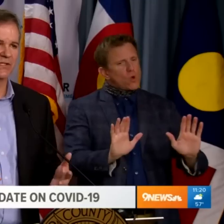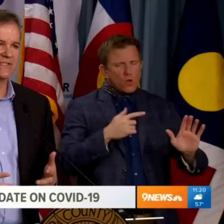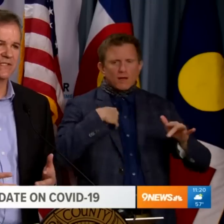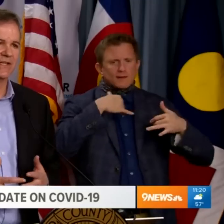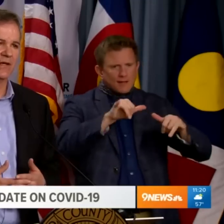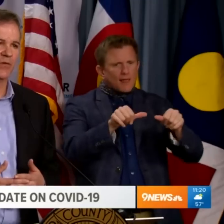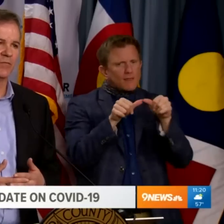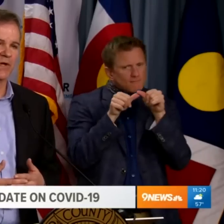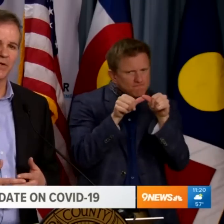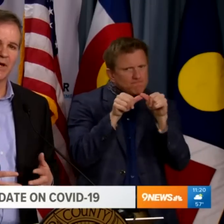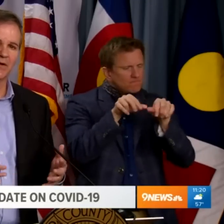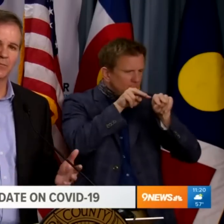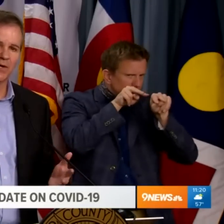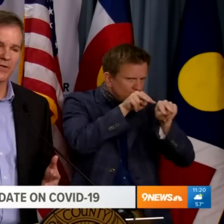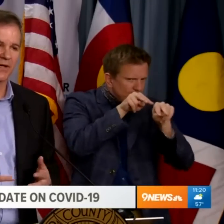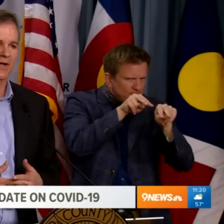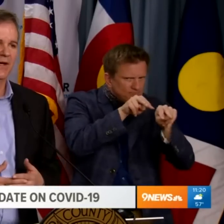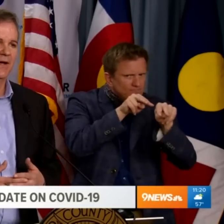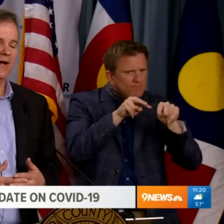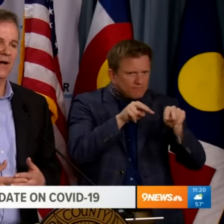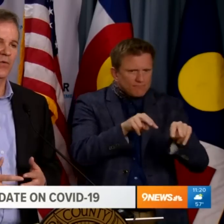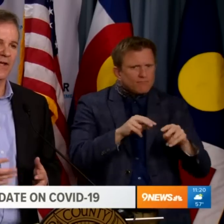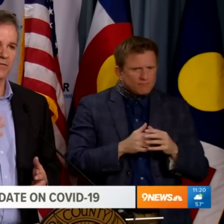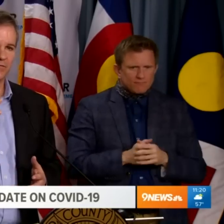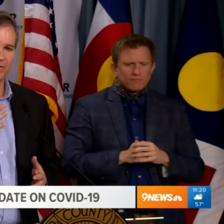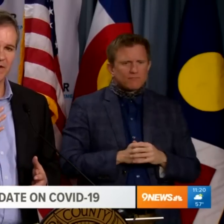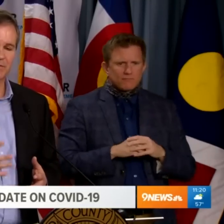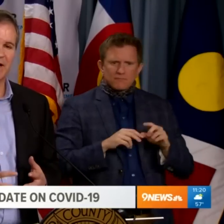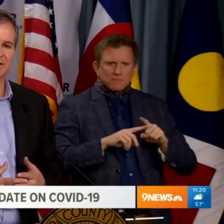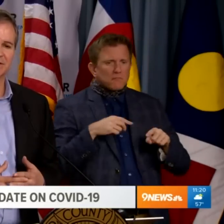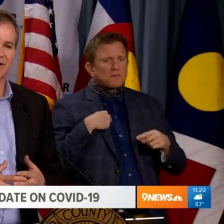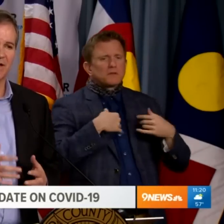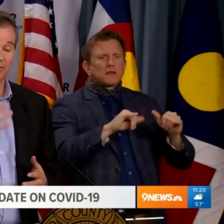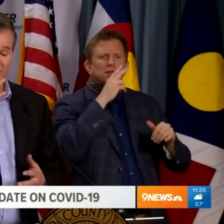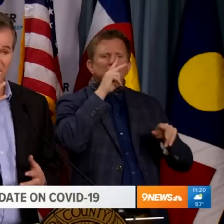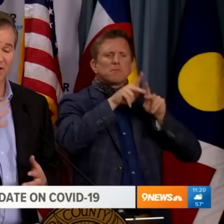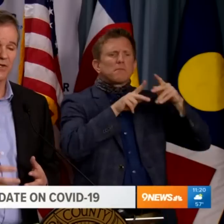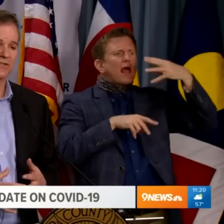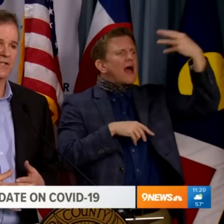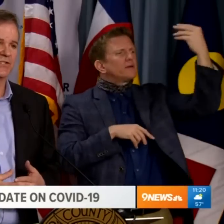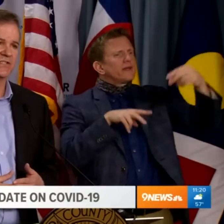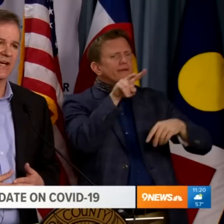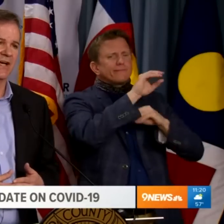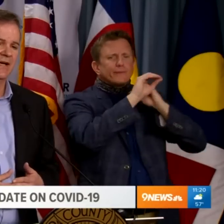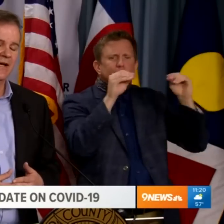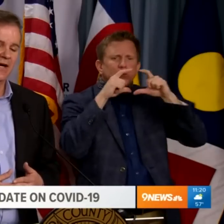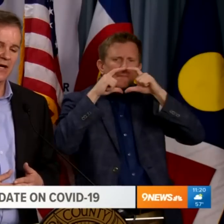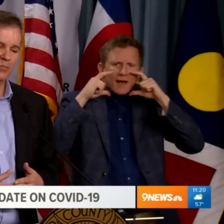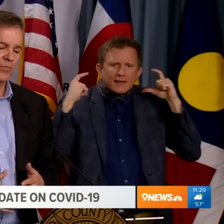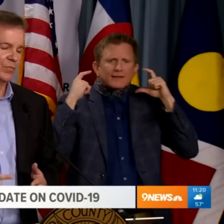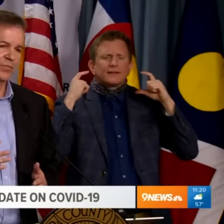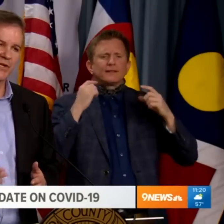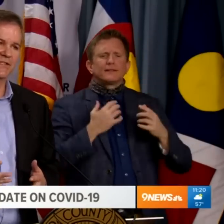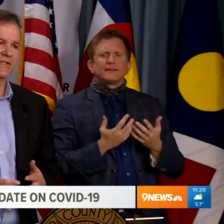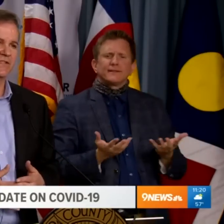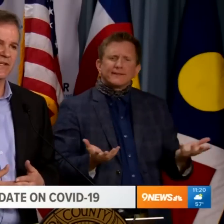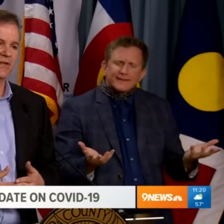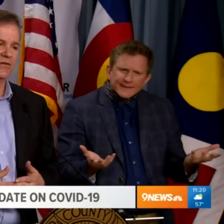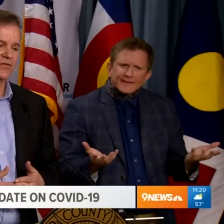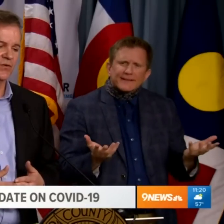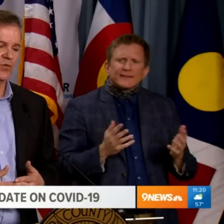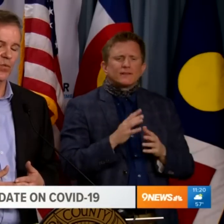we acted in time. We acted in time. That's why those numbers look the way they do, because we implemented those strategies in